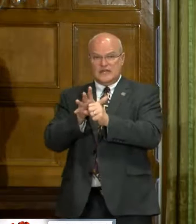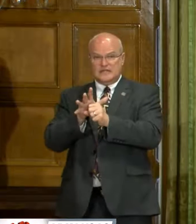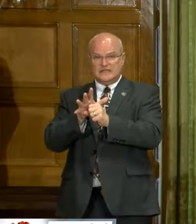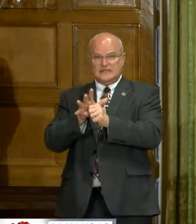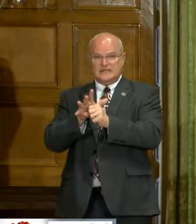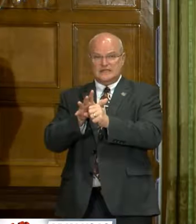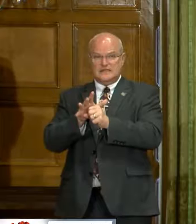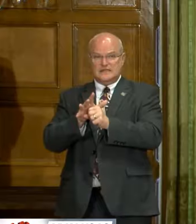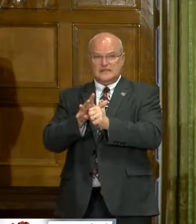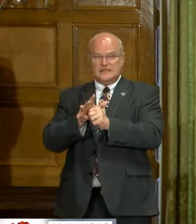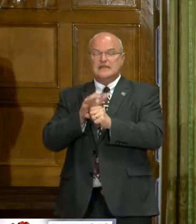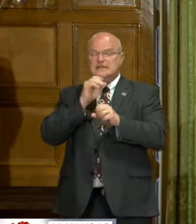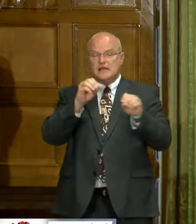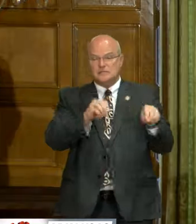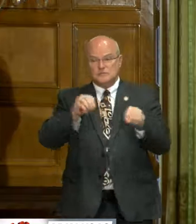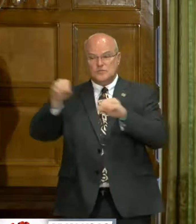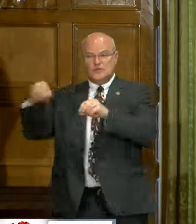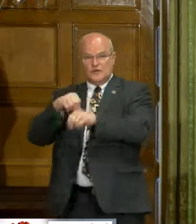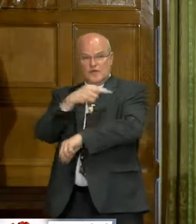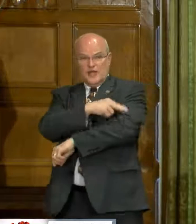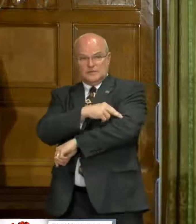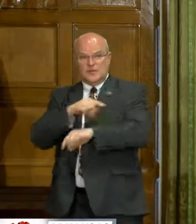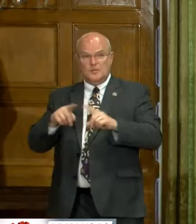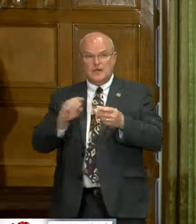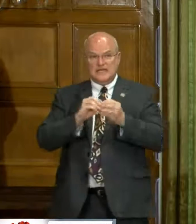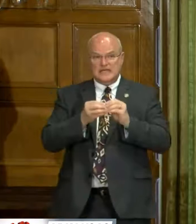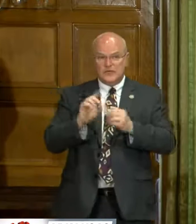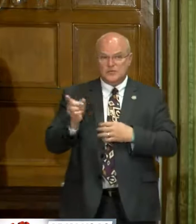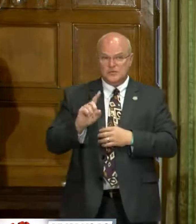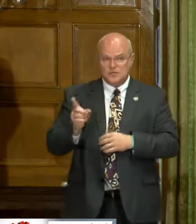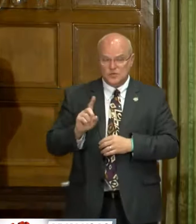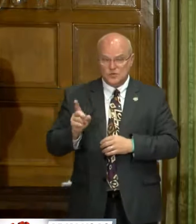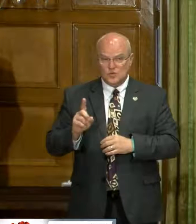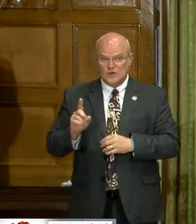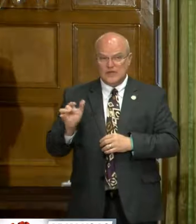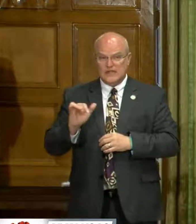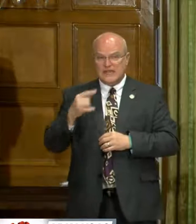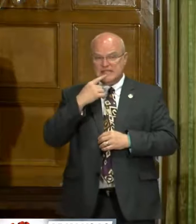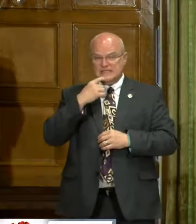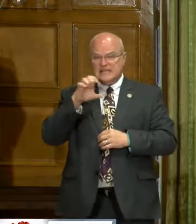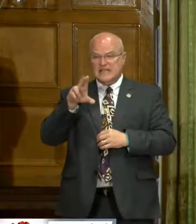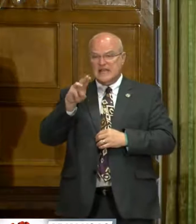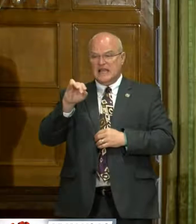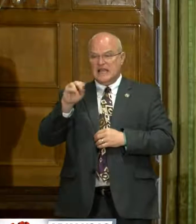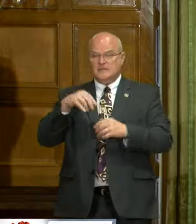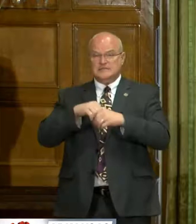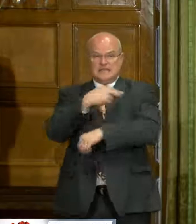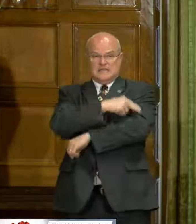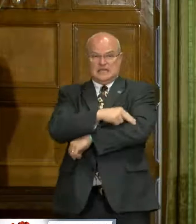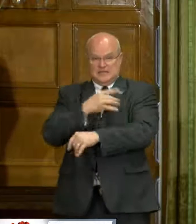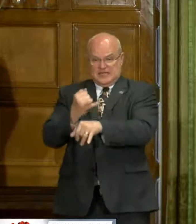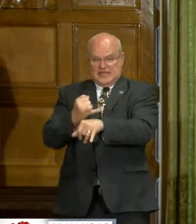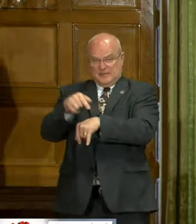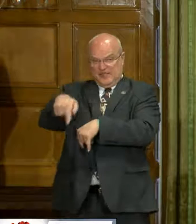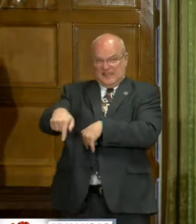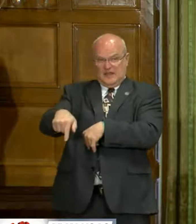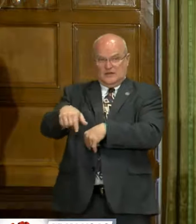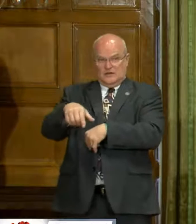he's not moved from there to be hospitalized, but numbers where, like, say, Cummins has a hospital on